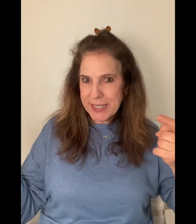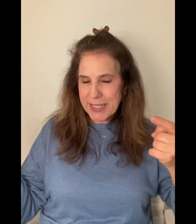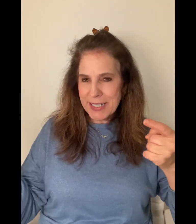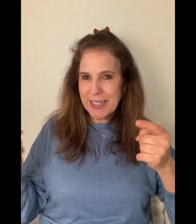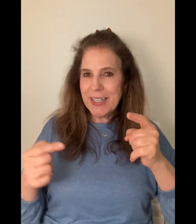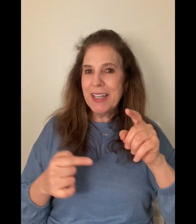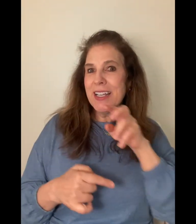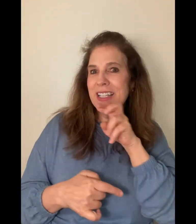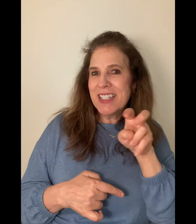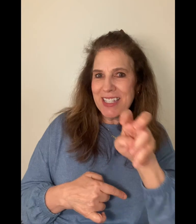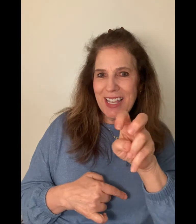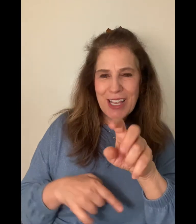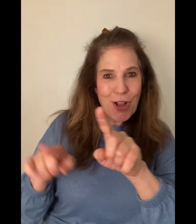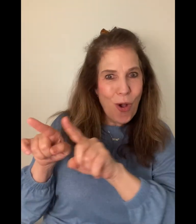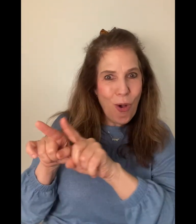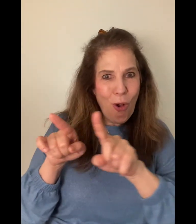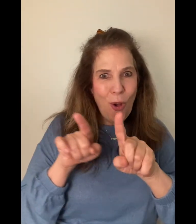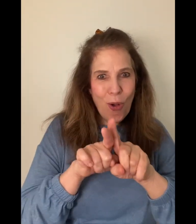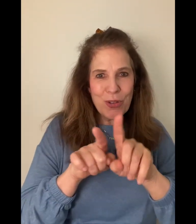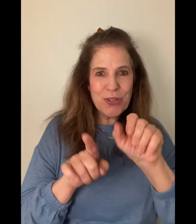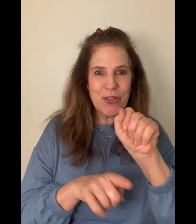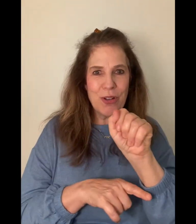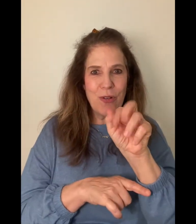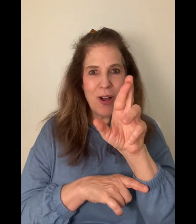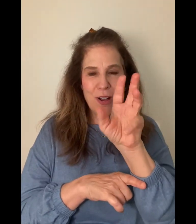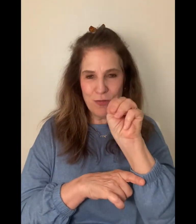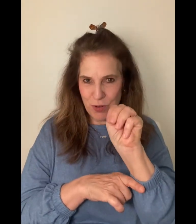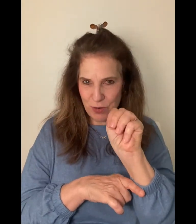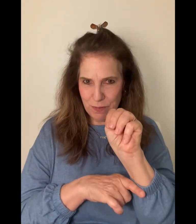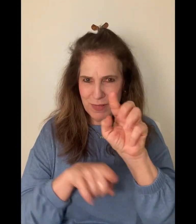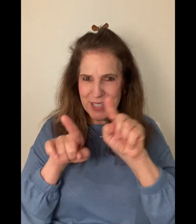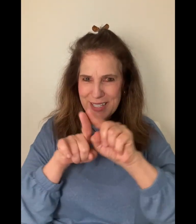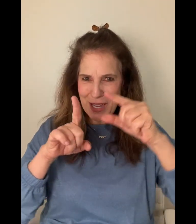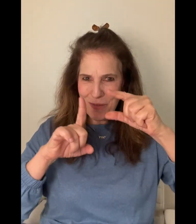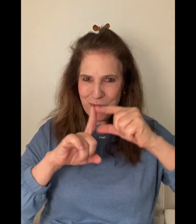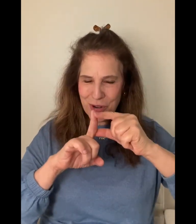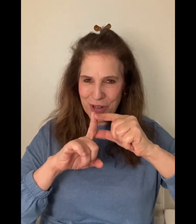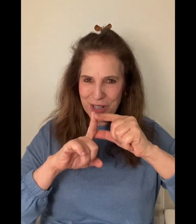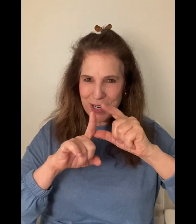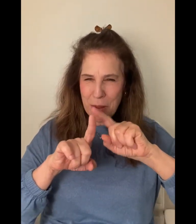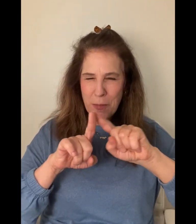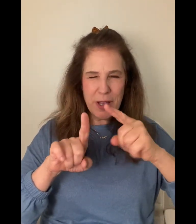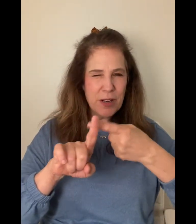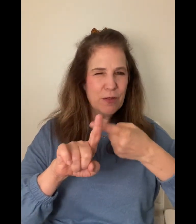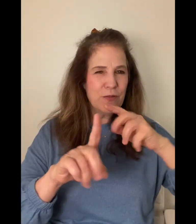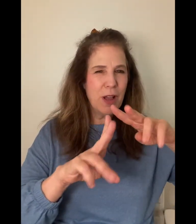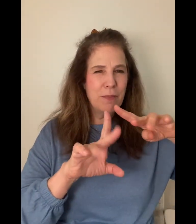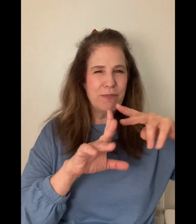or what the meaning of eating from the tree of knowledge of good and evil meant, what it carried to humanity till today.